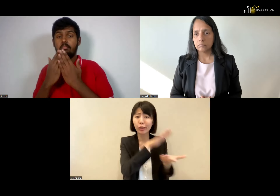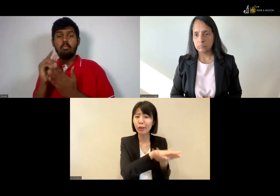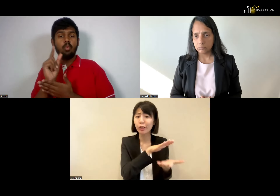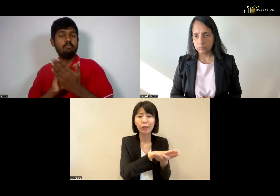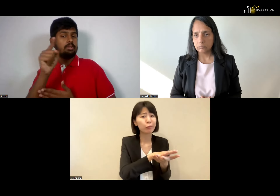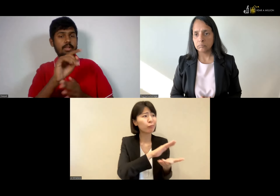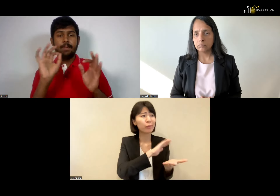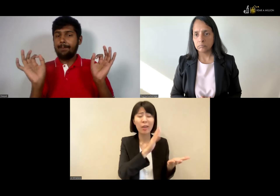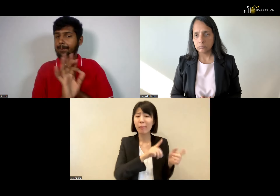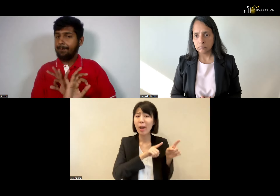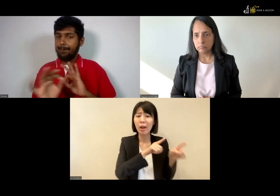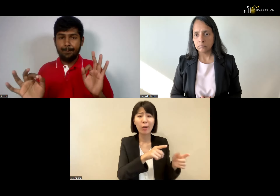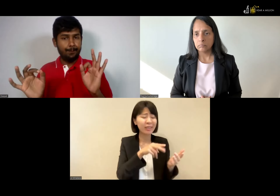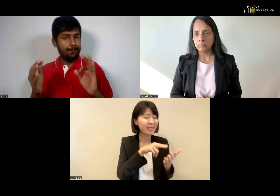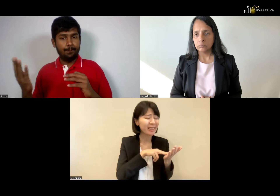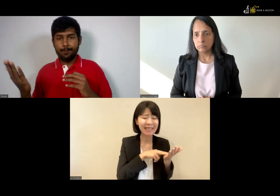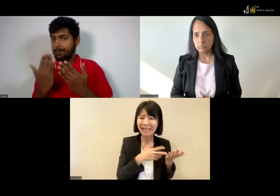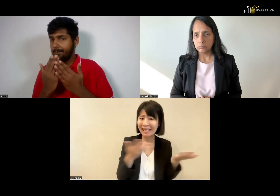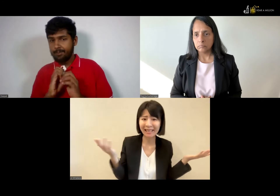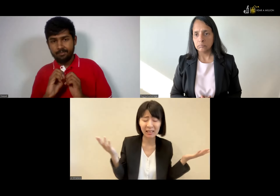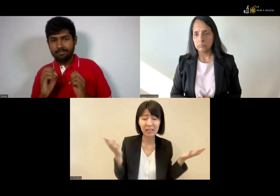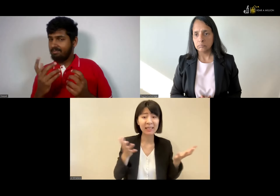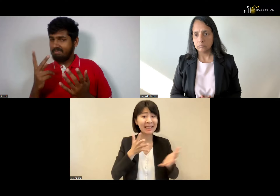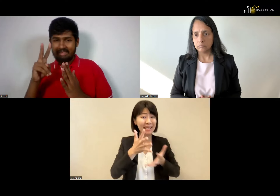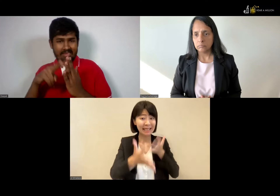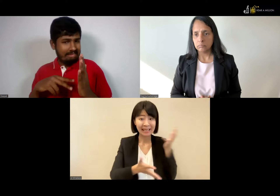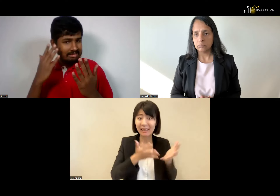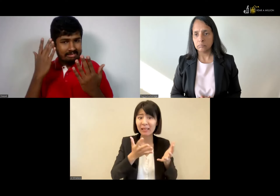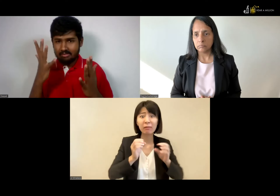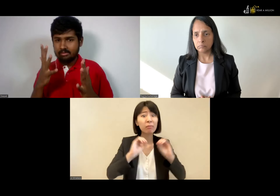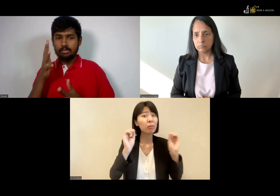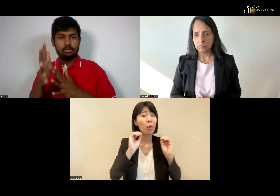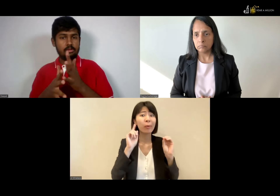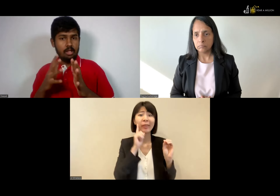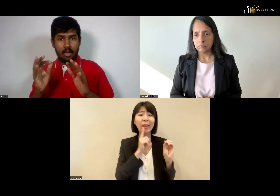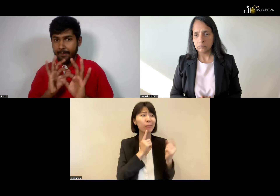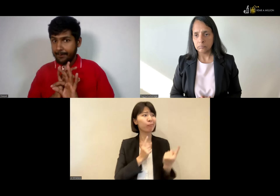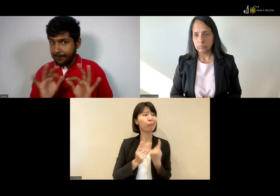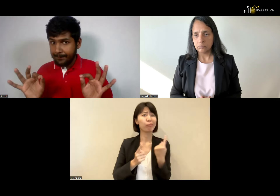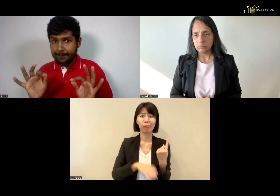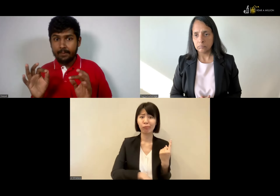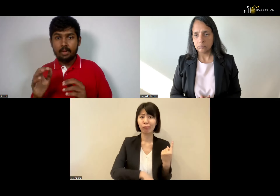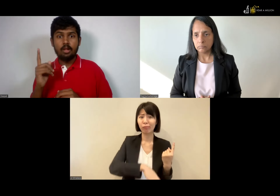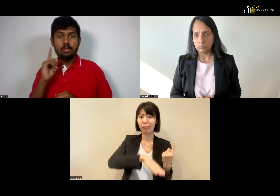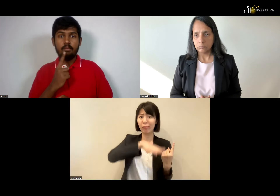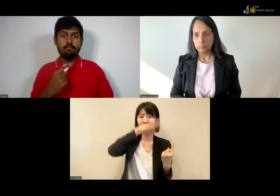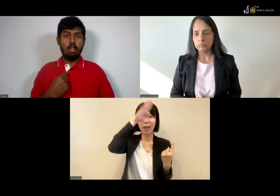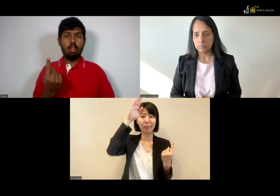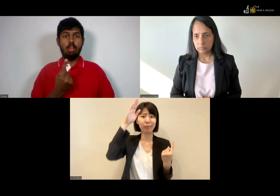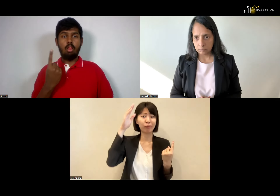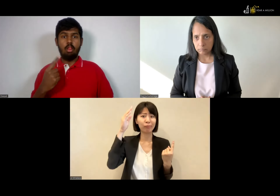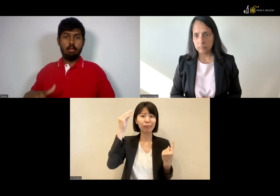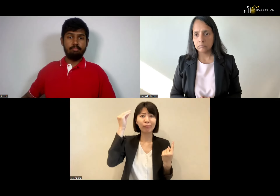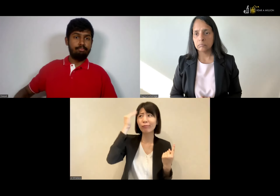to the university, etc., they know about it, but people who have not been to universities, not have had